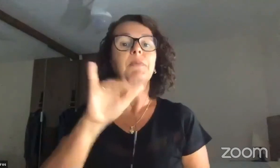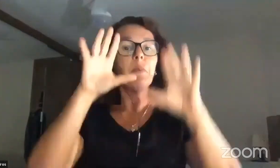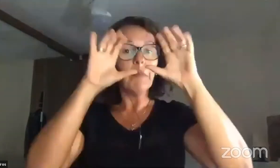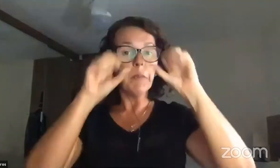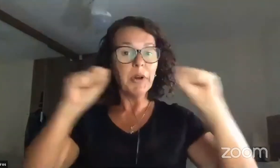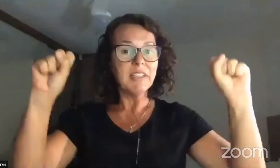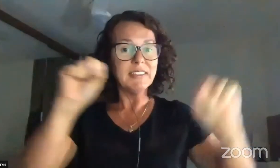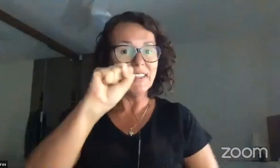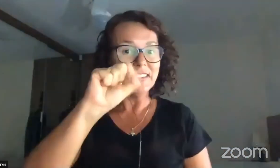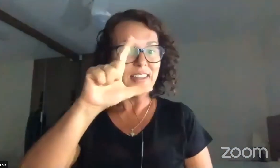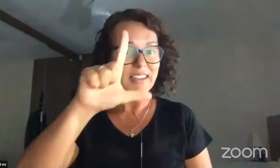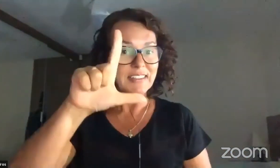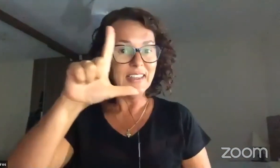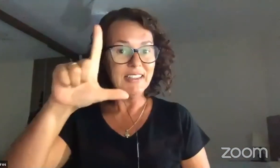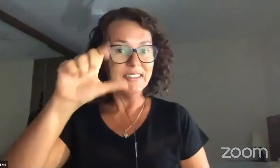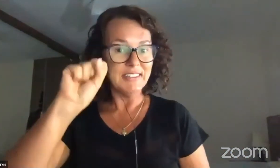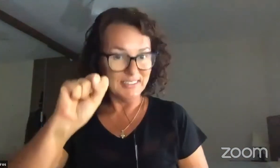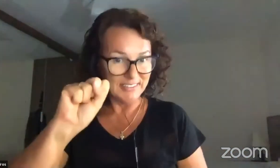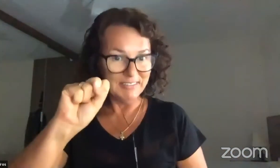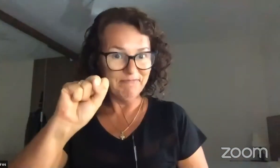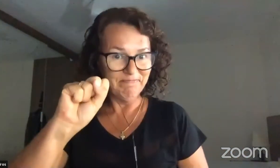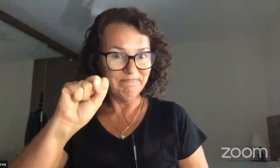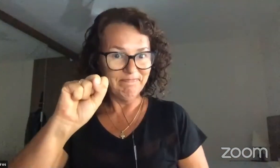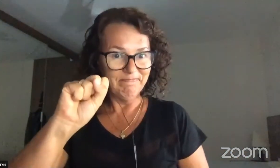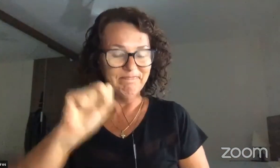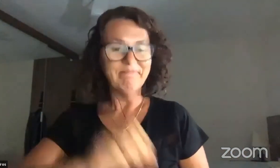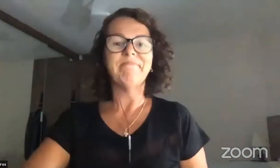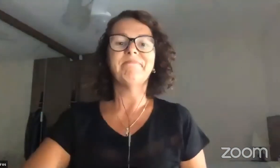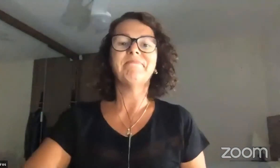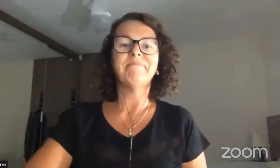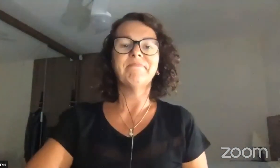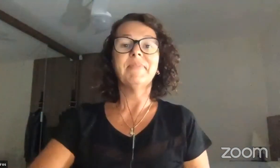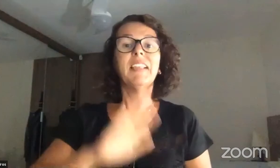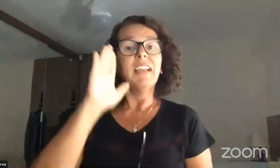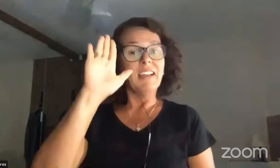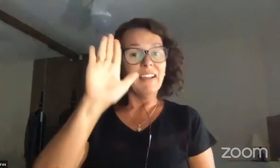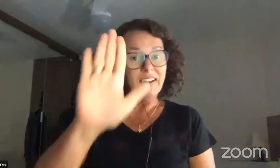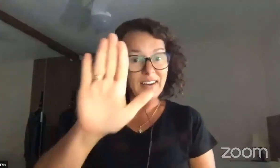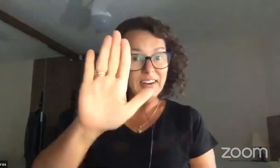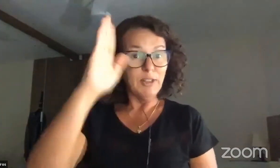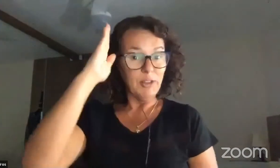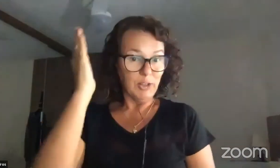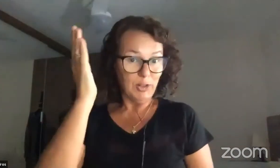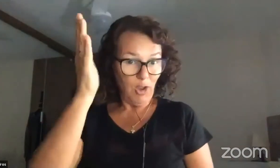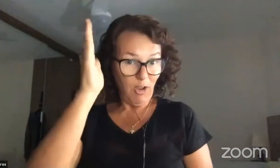It is my honor to introduce Diane is also the president of SLLS.